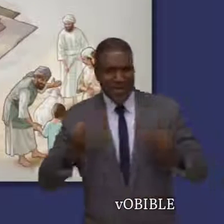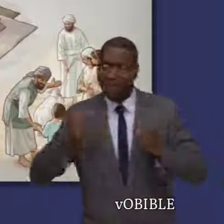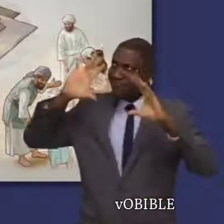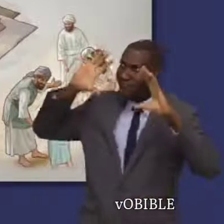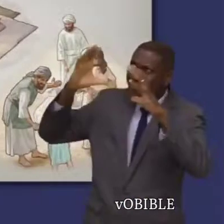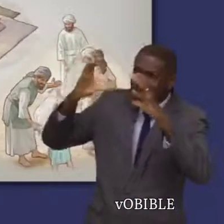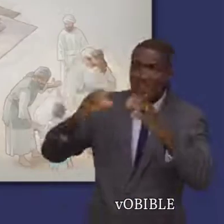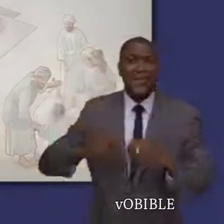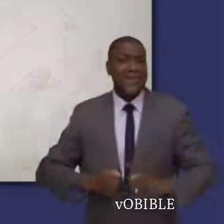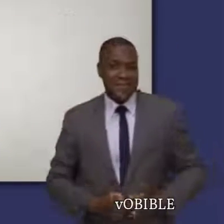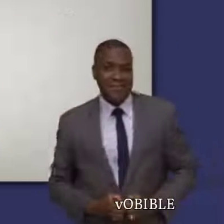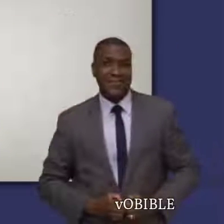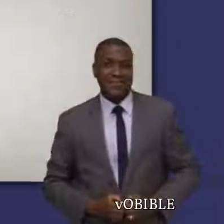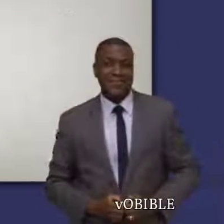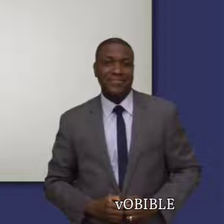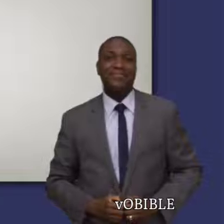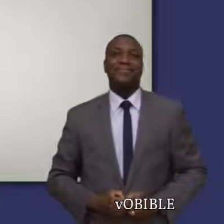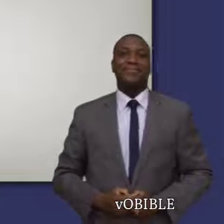and strength.